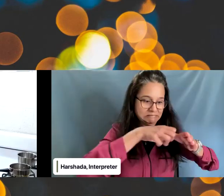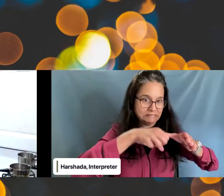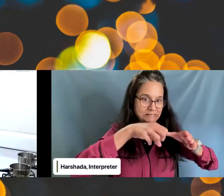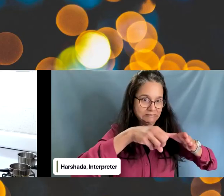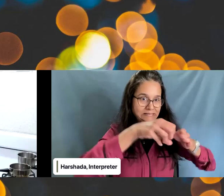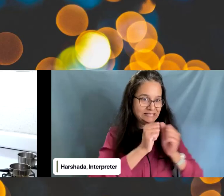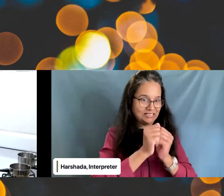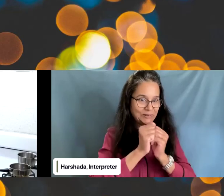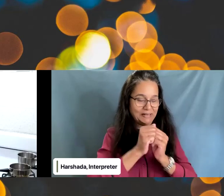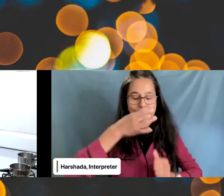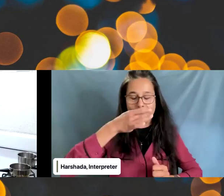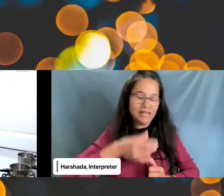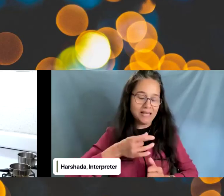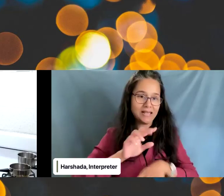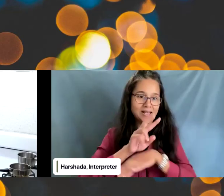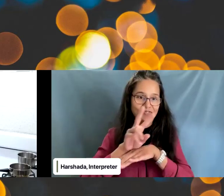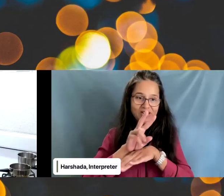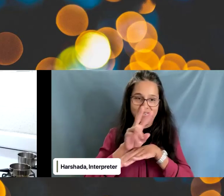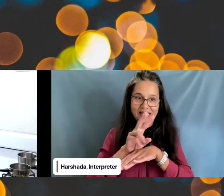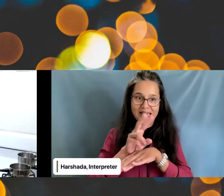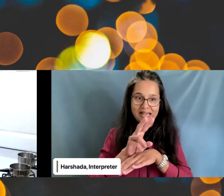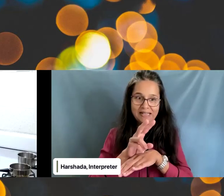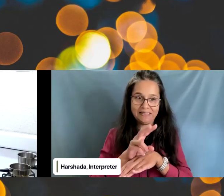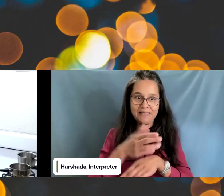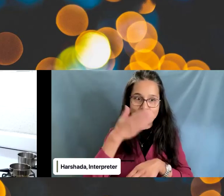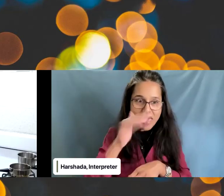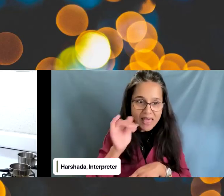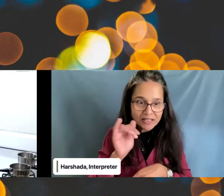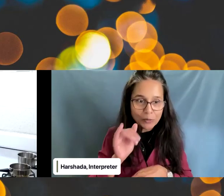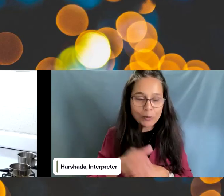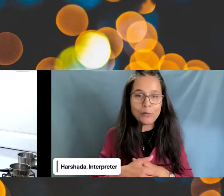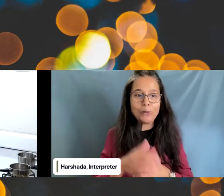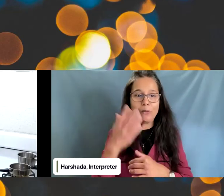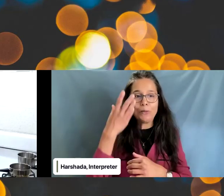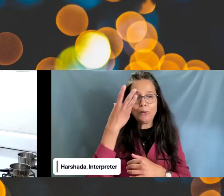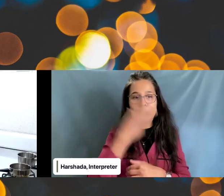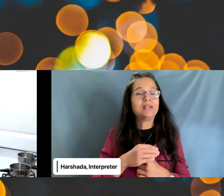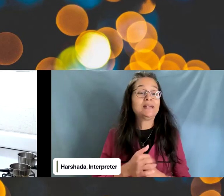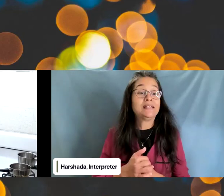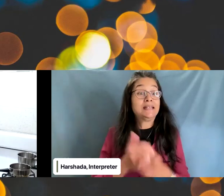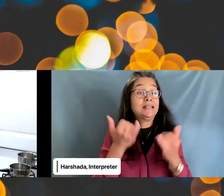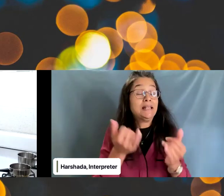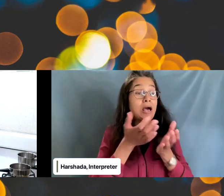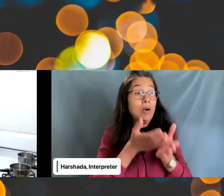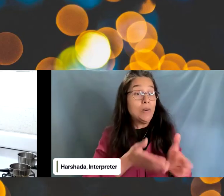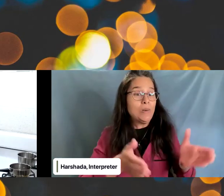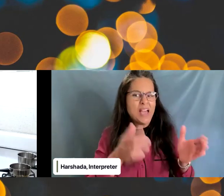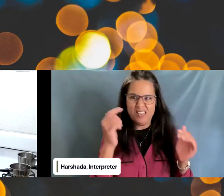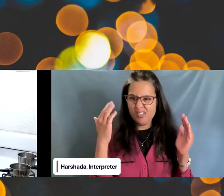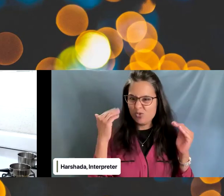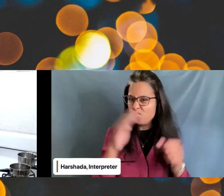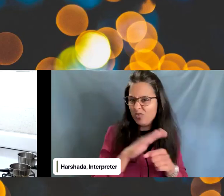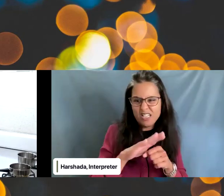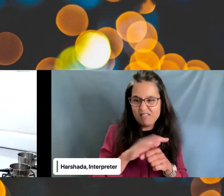All that delicious vanilla anthem. Okay. Basically, by now, it's going to be cool enough to